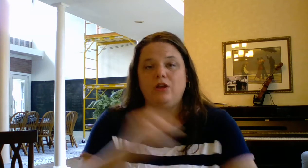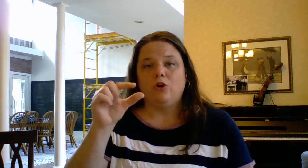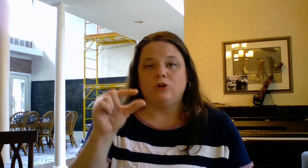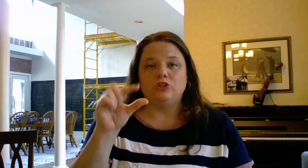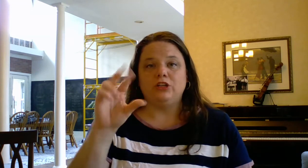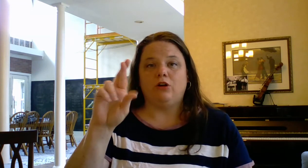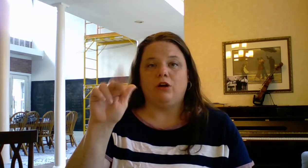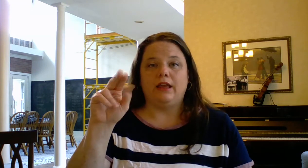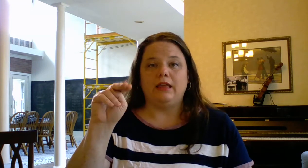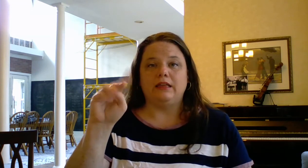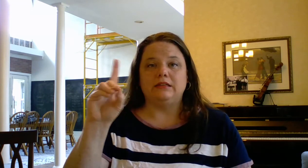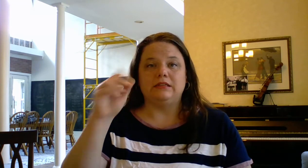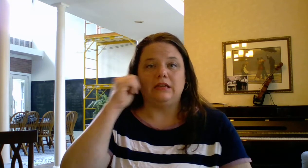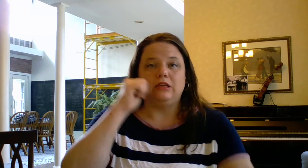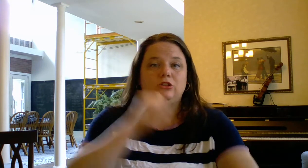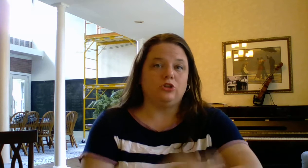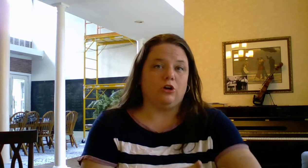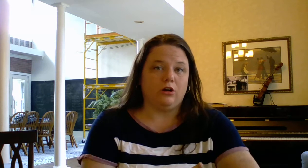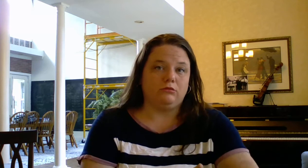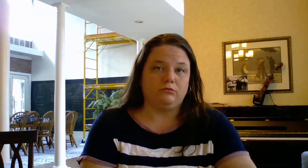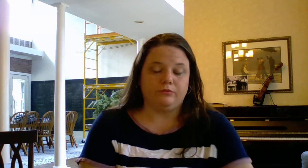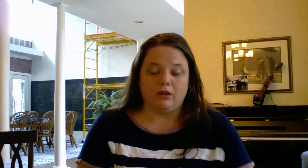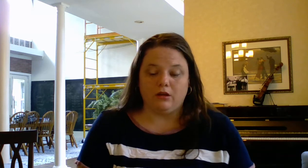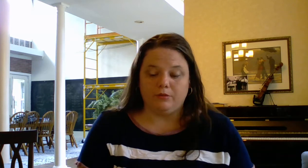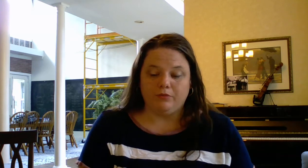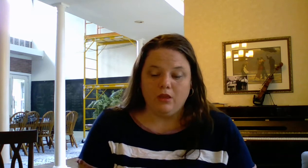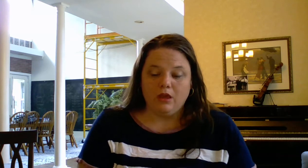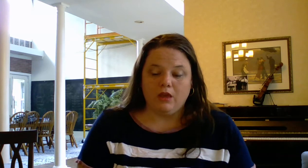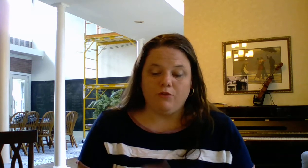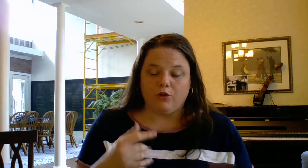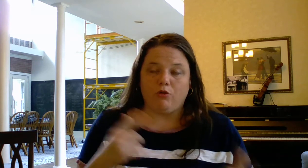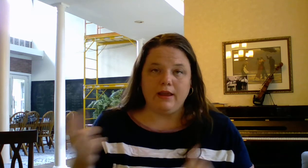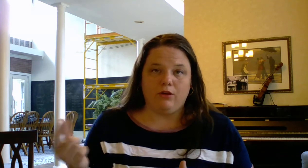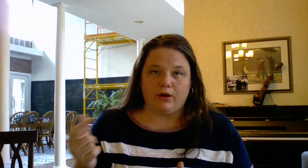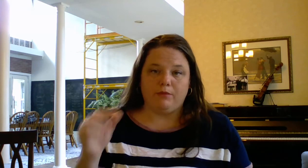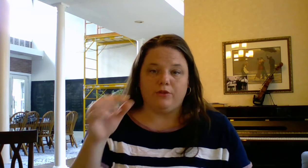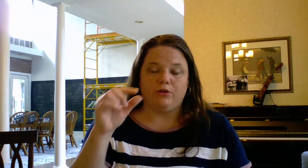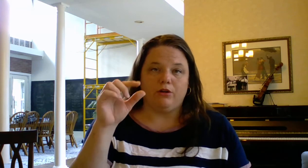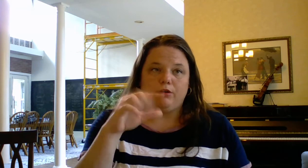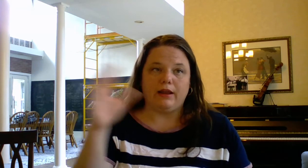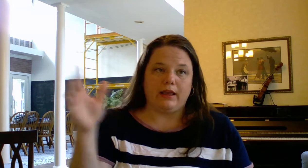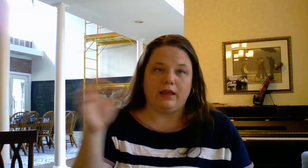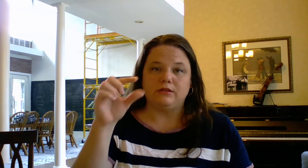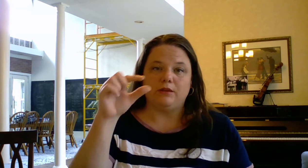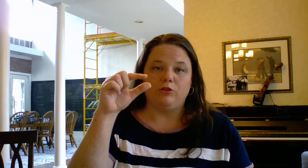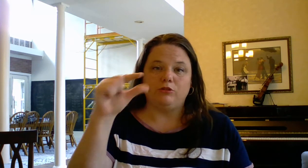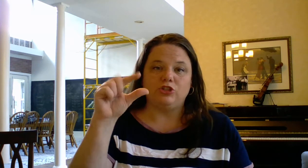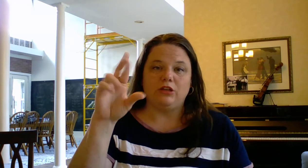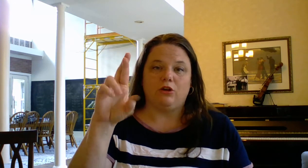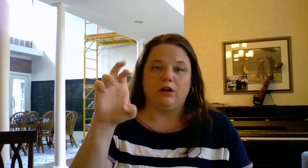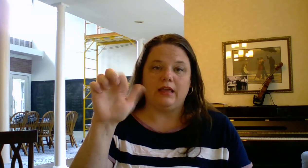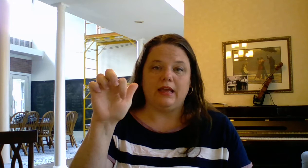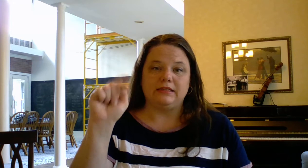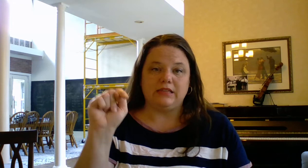or G-R-A-N-D daughter. If you're a great grandmother or a great aunt or something, you do